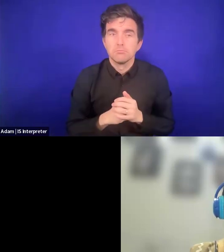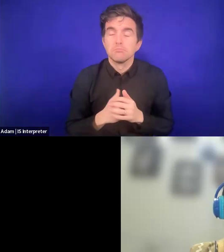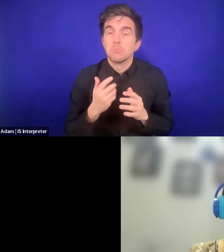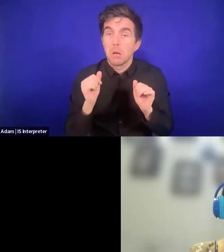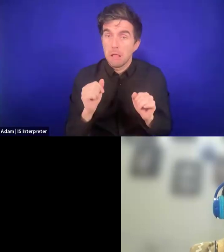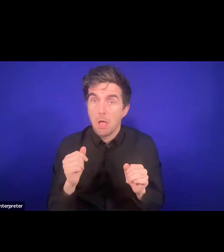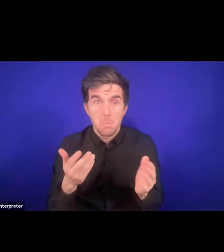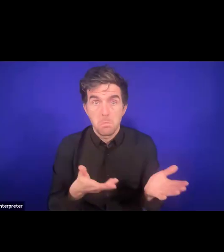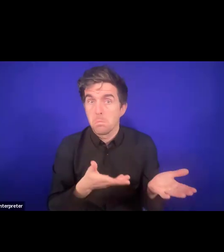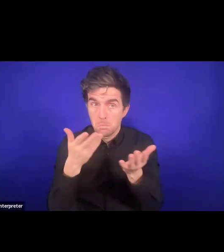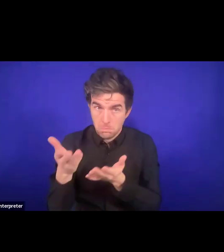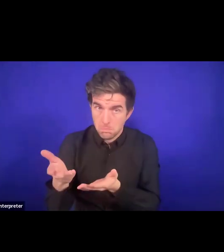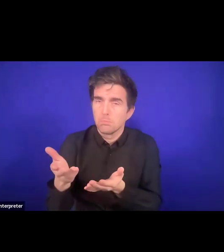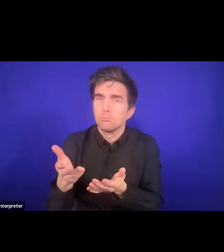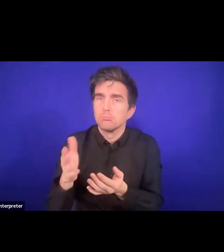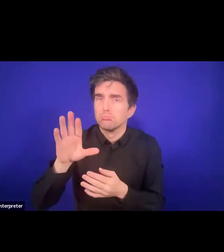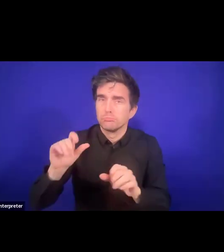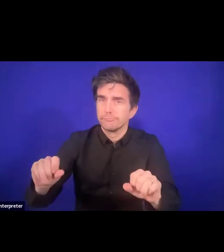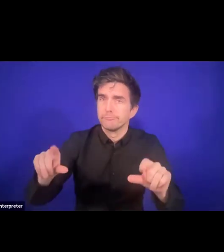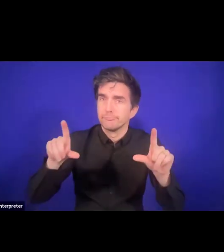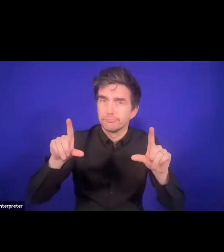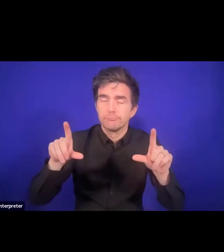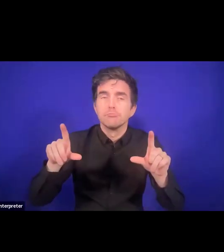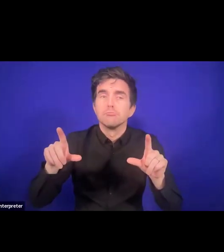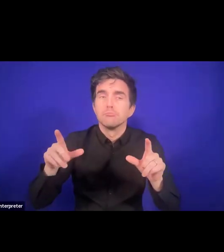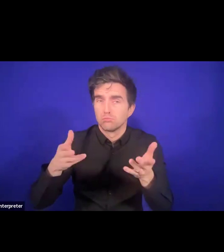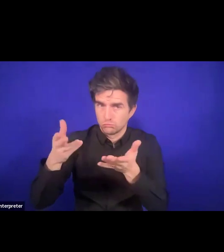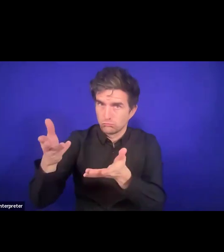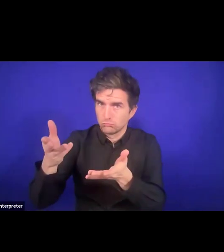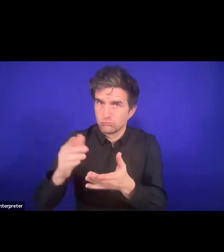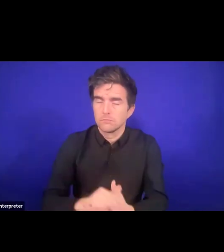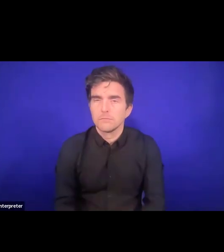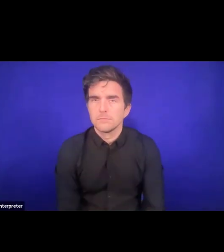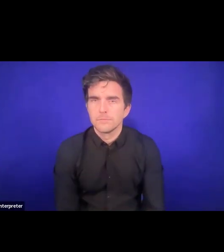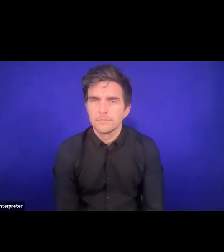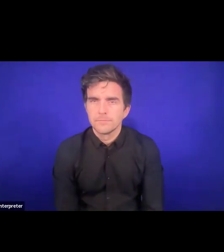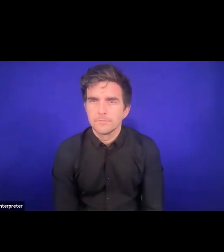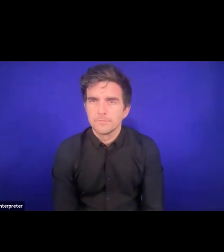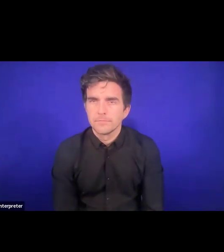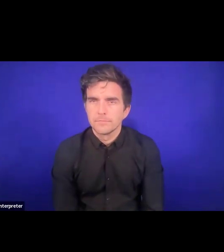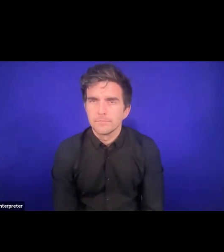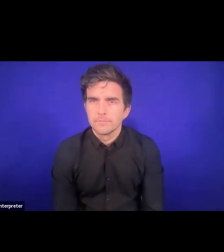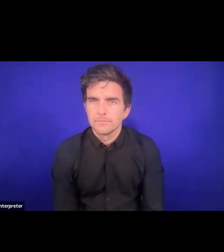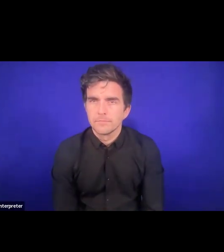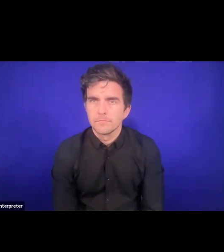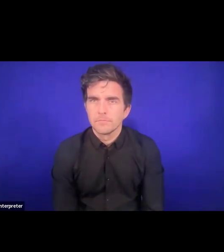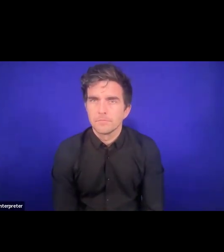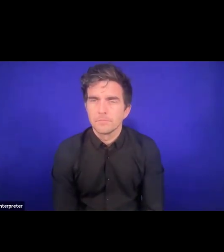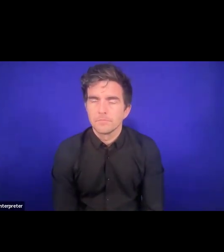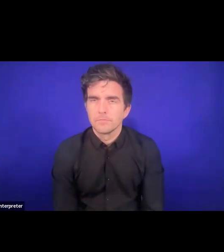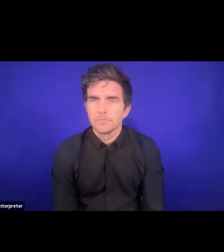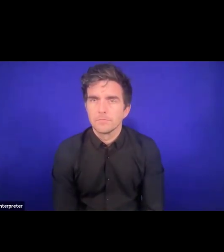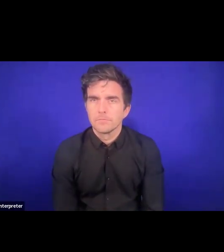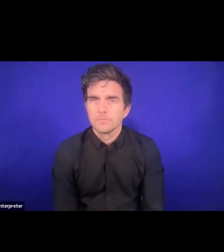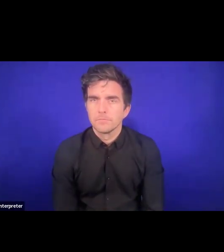you very much, Matthew. So again, my name is Melk Gomes. I am the Climate Change and